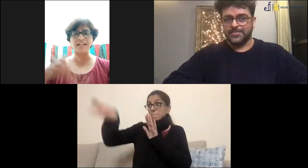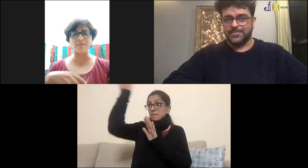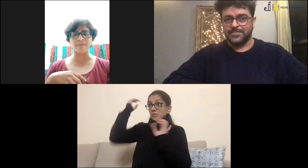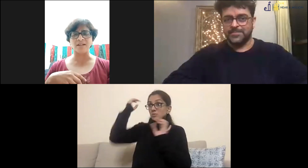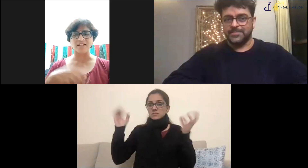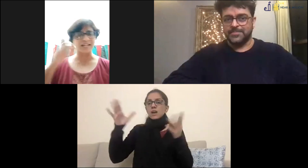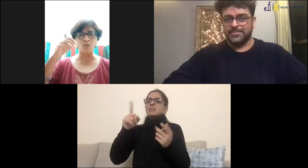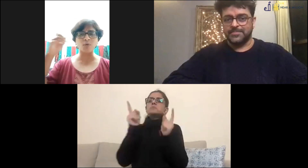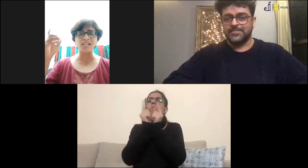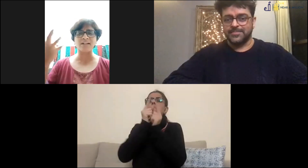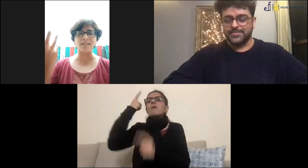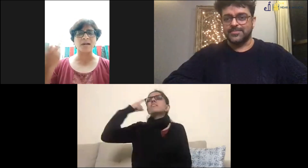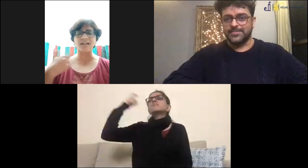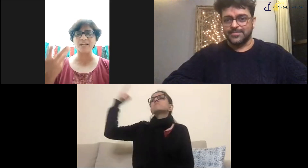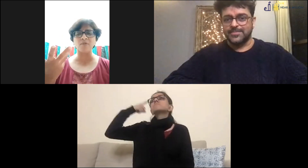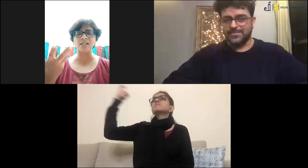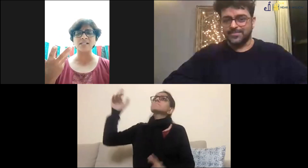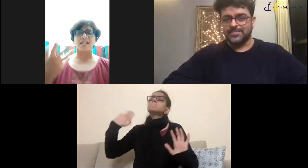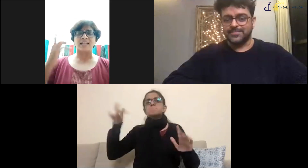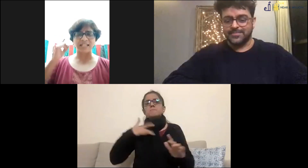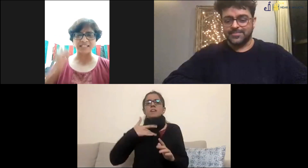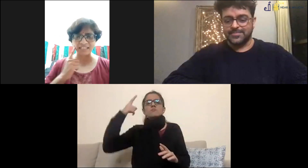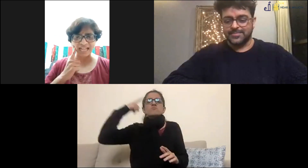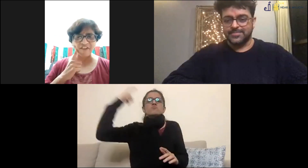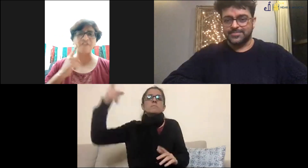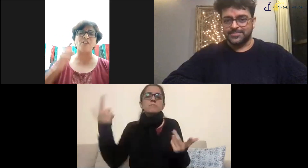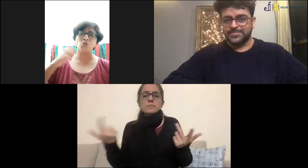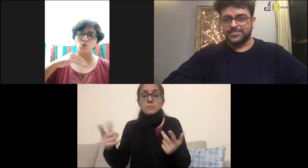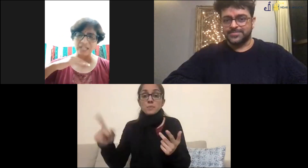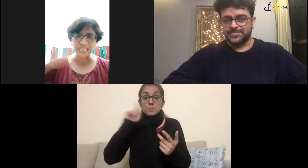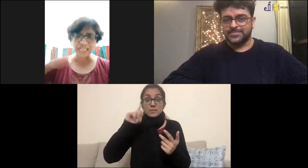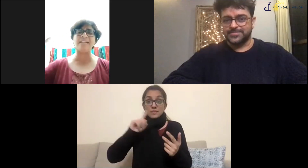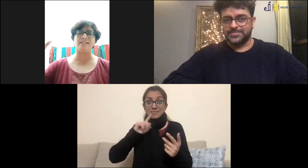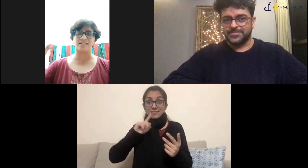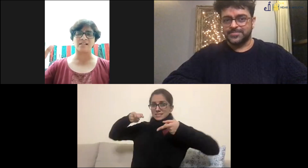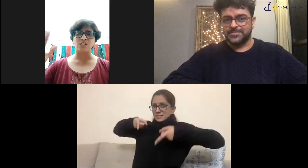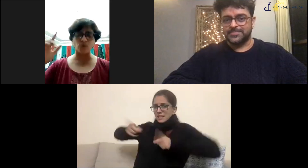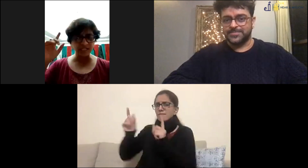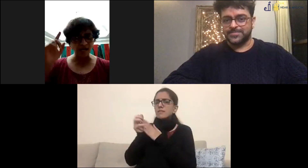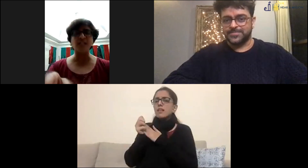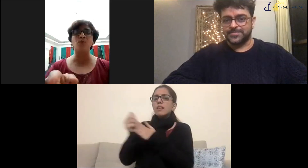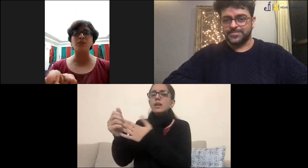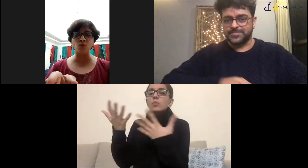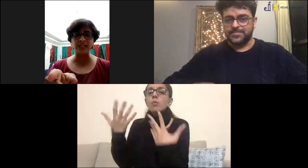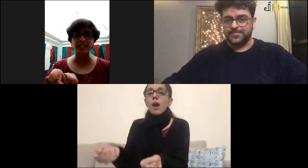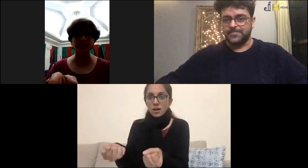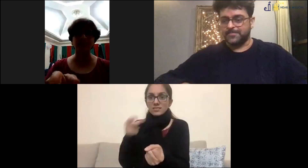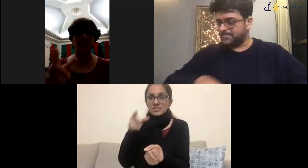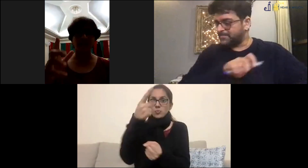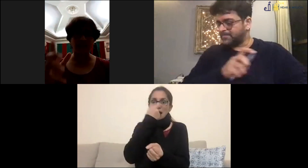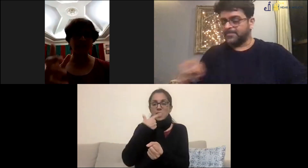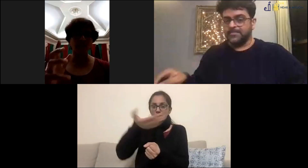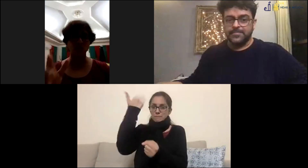had a dream, right? What was our dream? Our dream was that the deaf should lead this. So it started with you leading